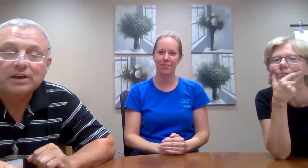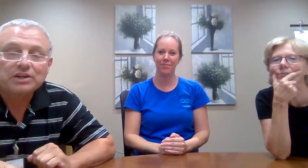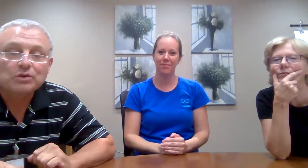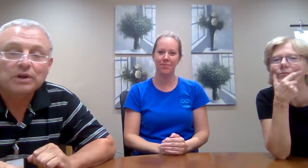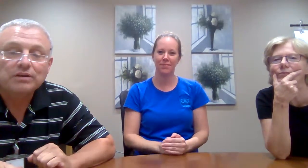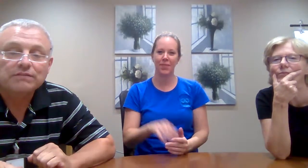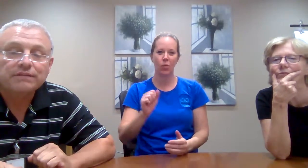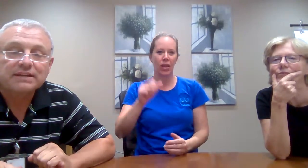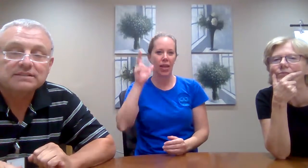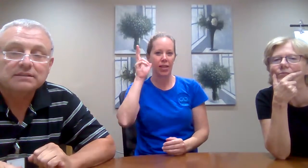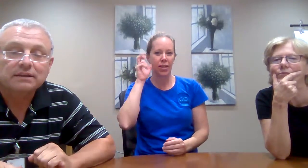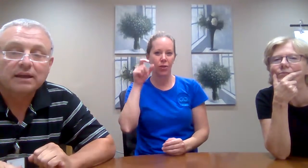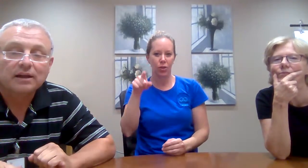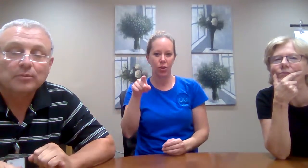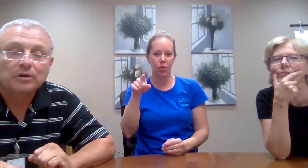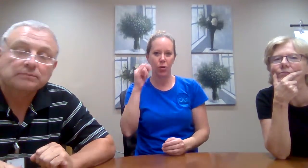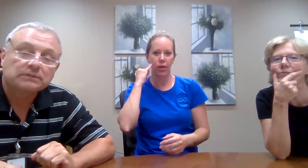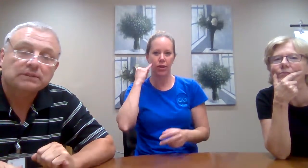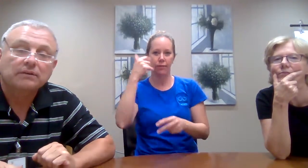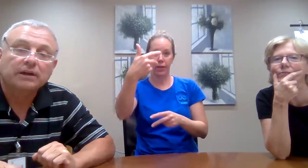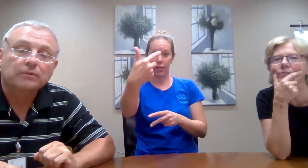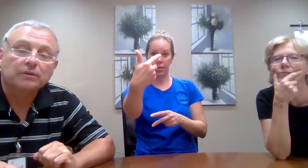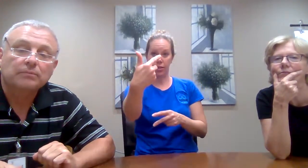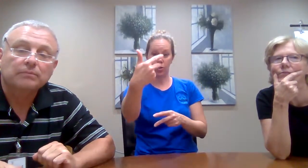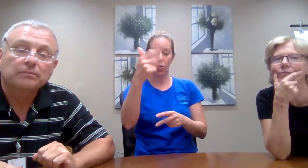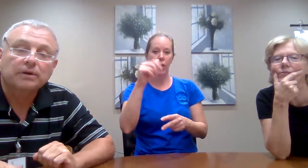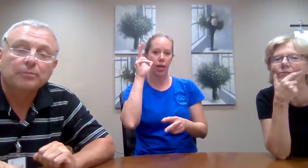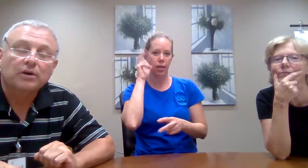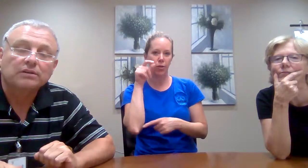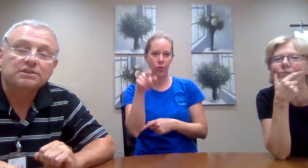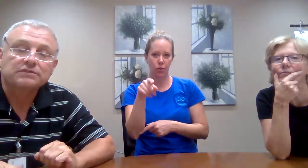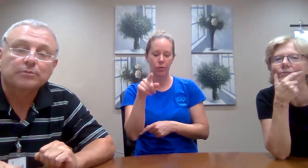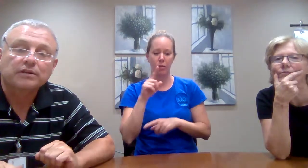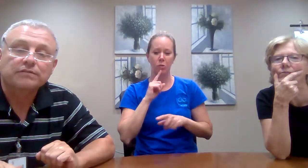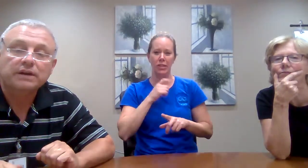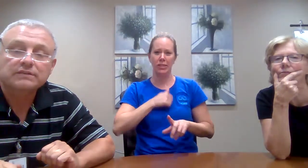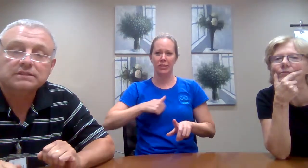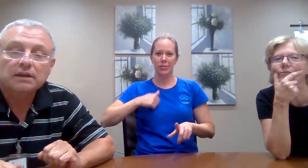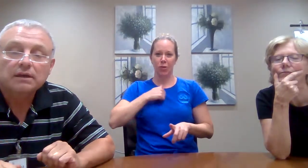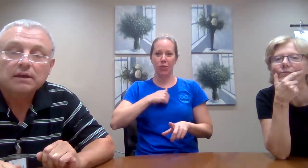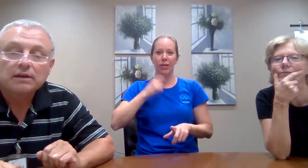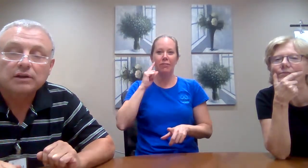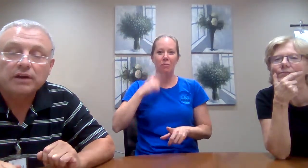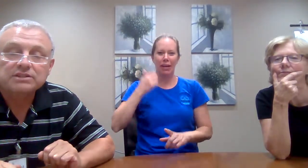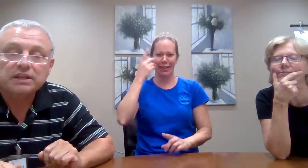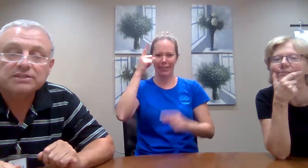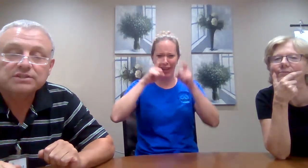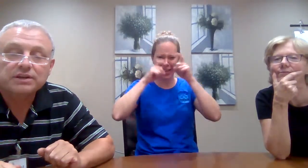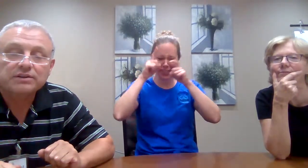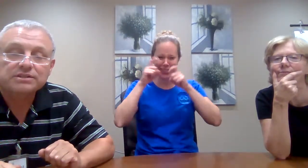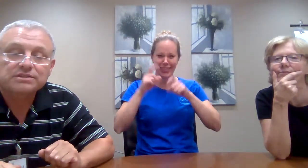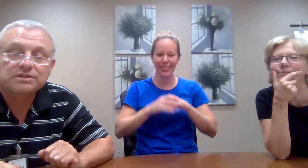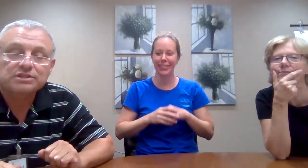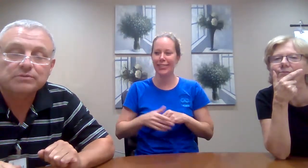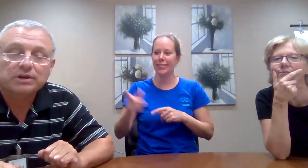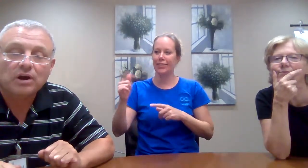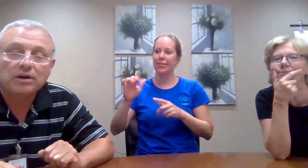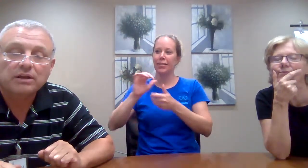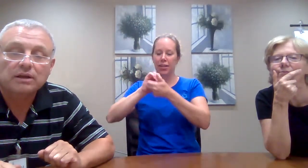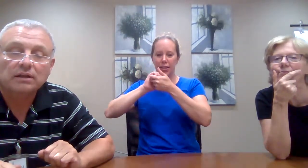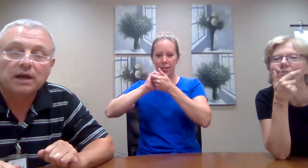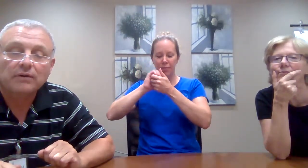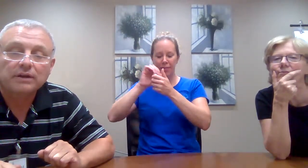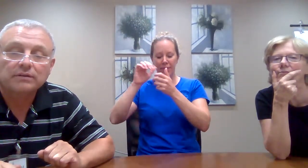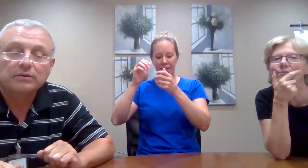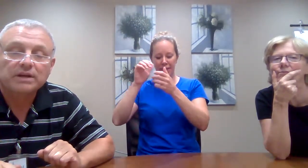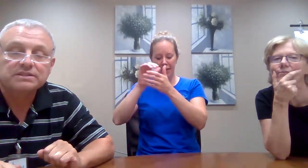We can hear you when you're facing the camera. All right, well, my apologies for my face. Congratulations on your decision